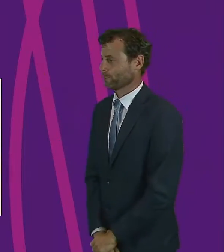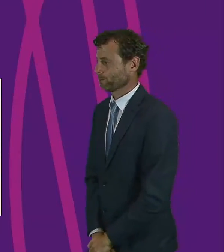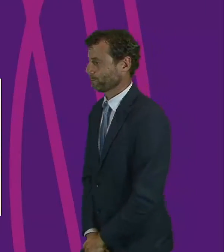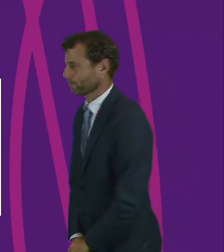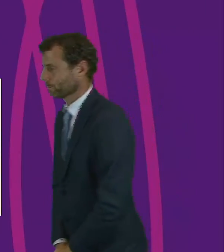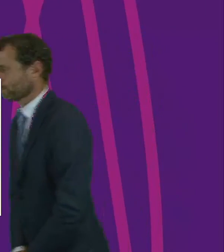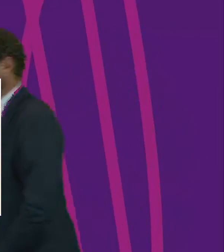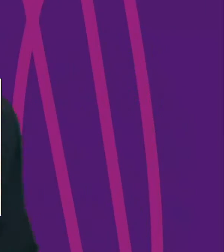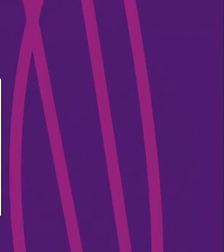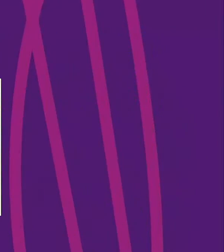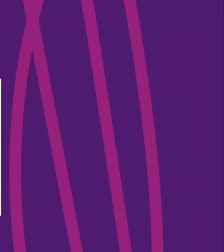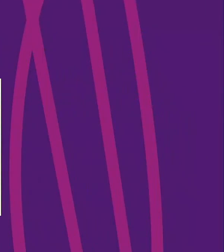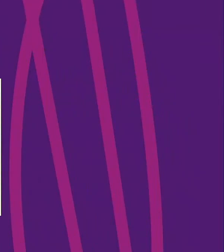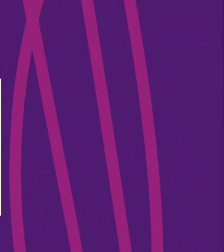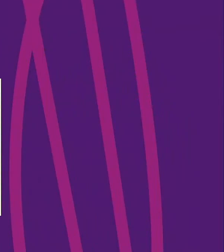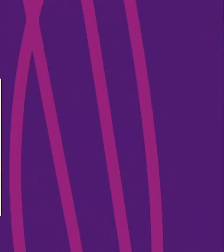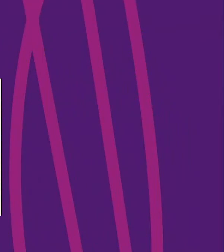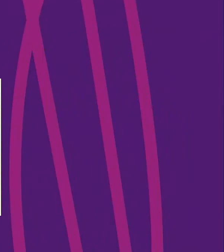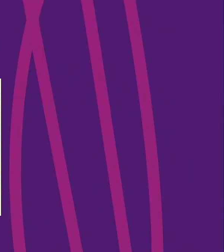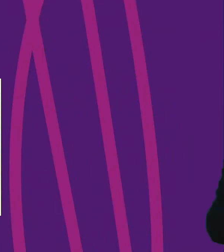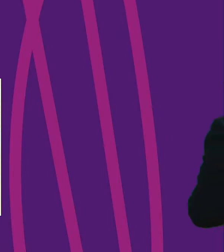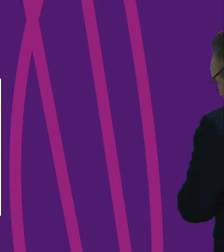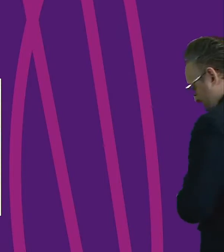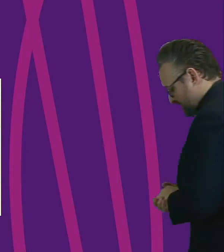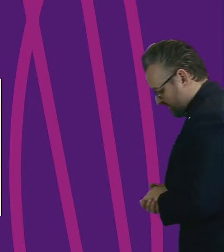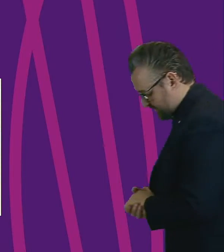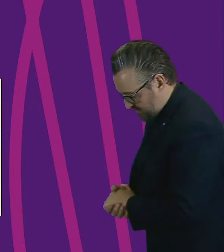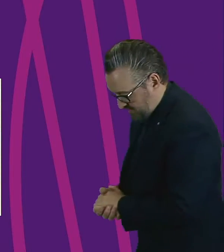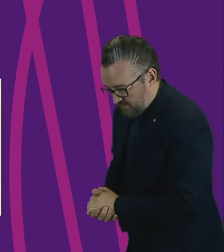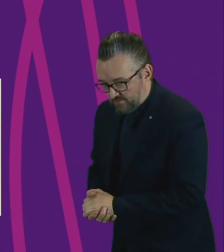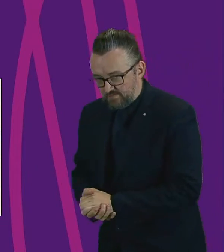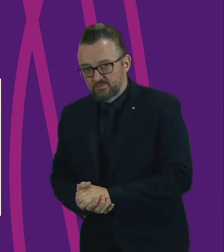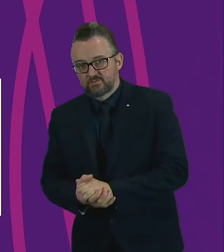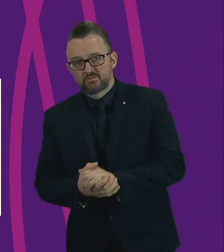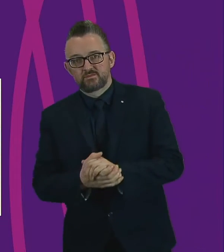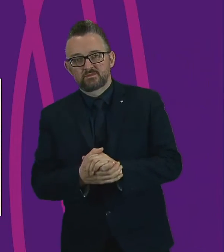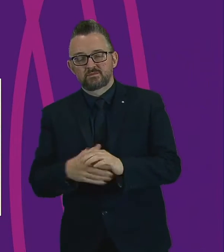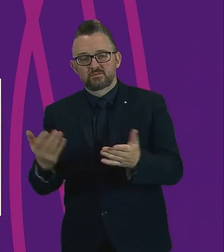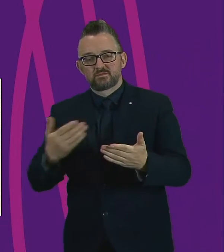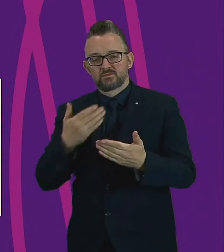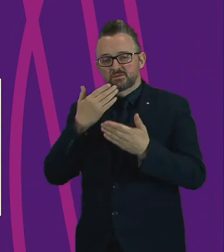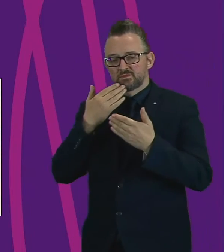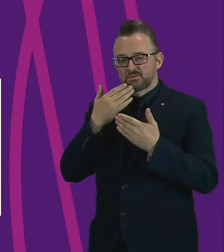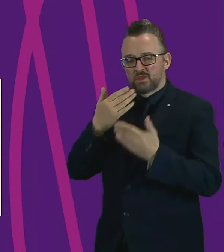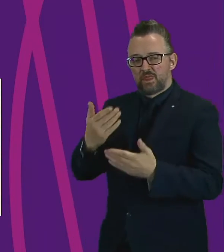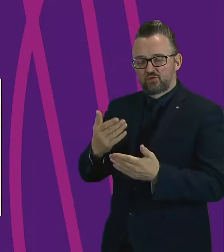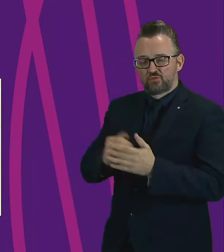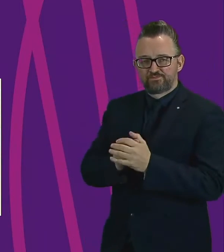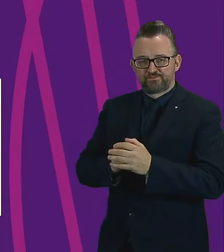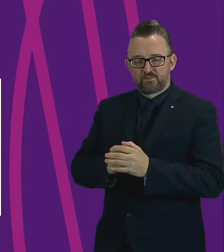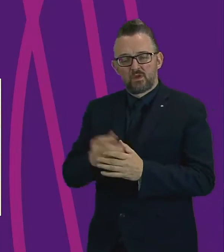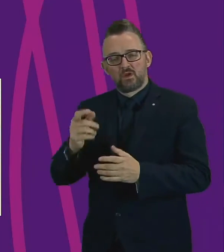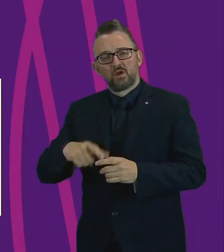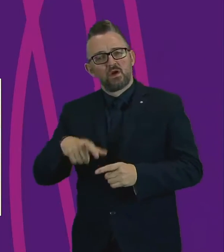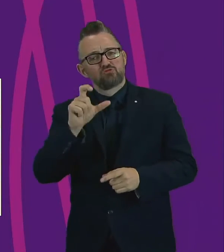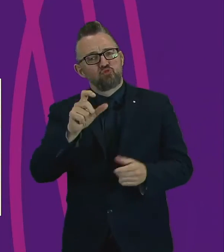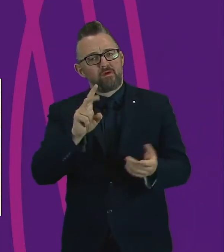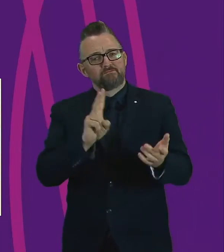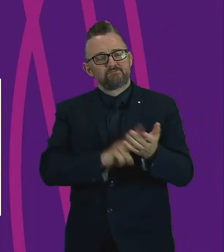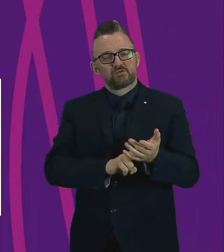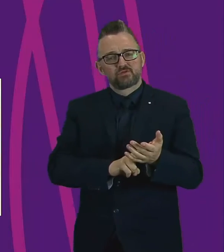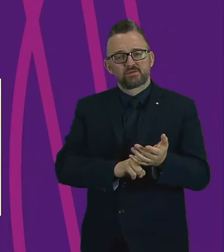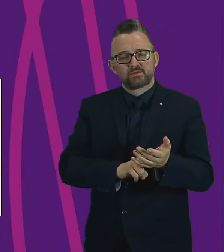I call on Maurice Golden for up to 8 minutes, please. Thank you, Deputy Presiding Officer. Coronavirus